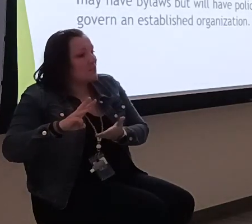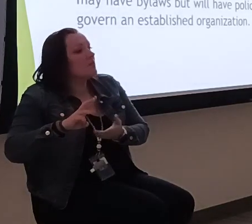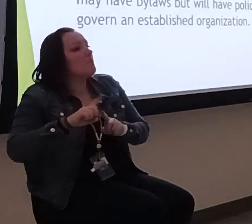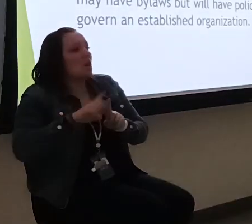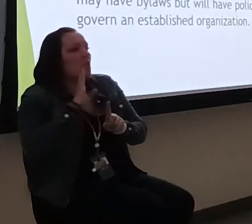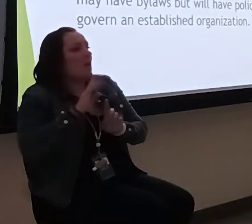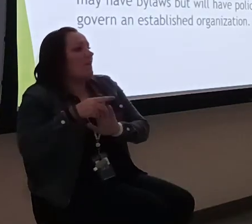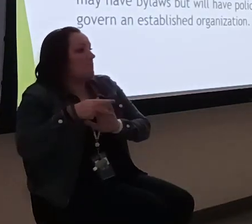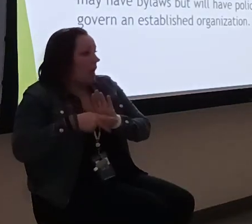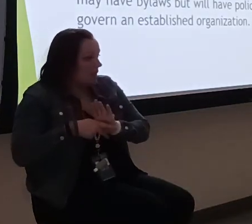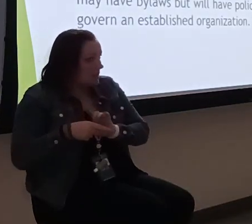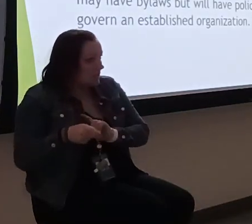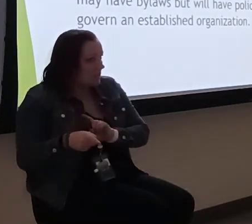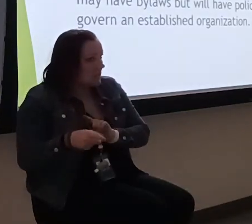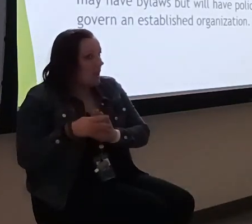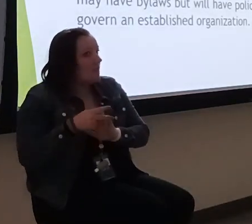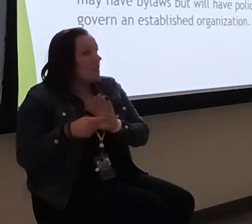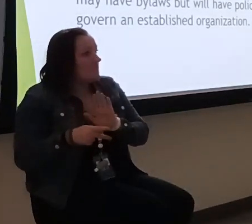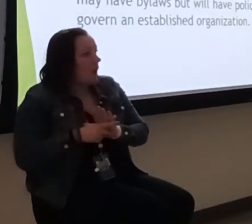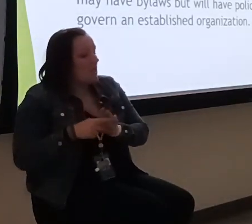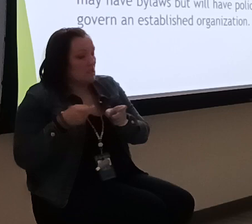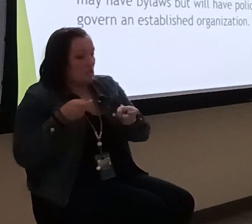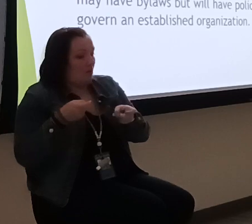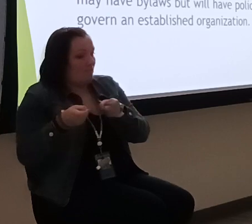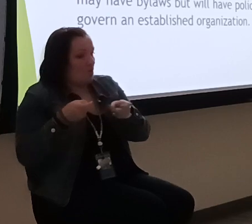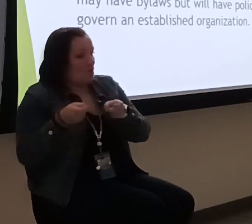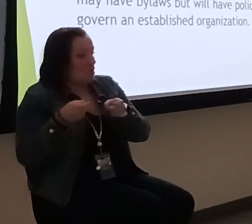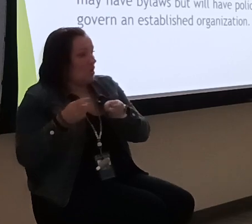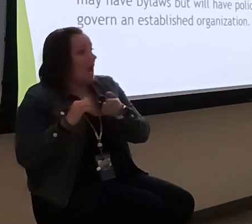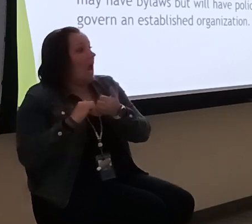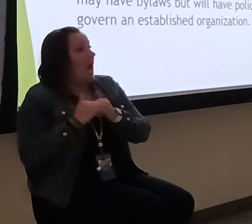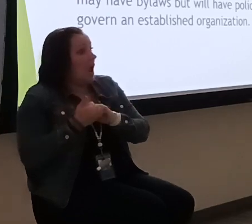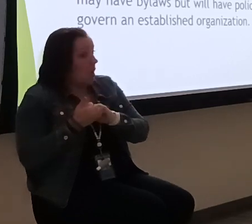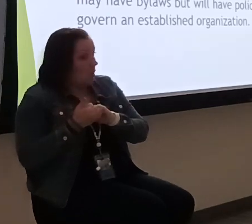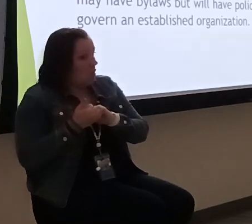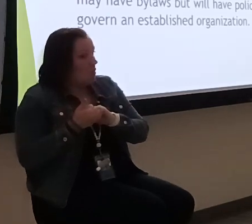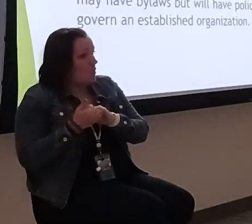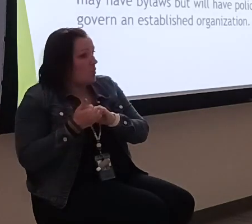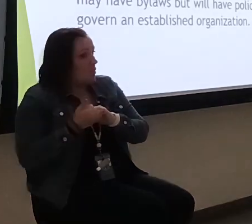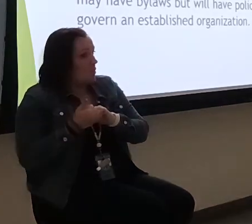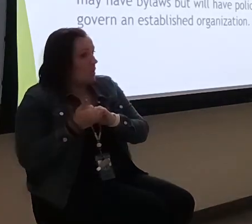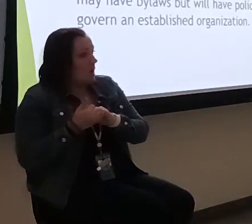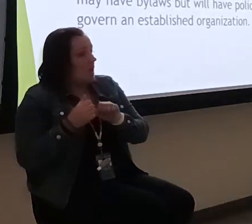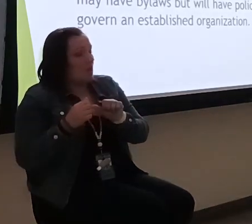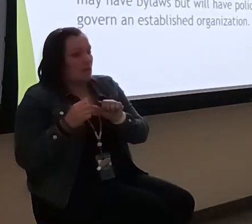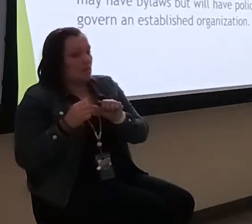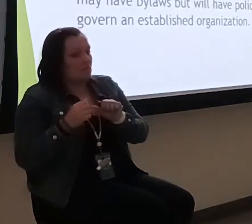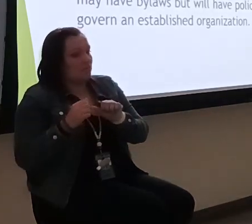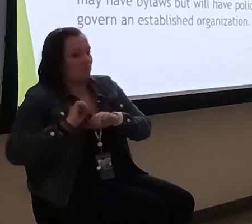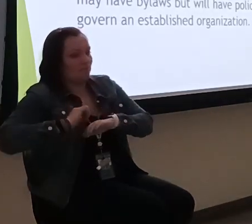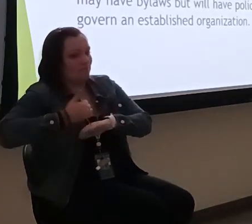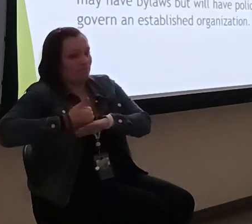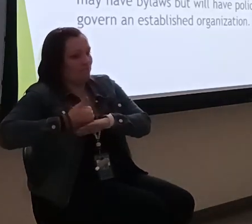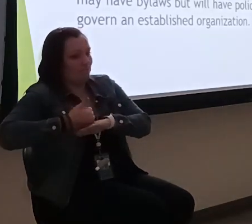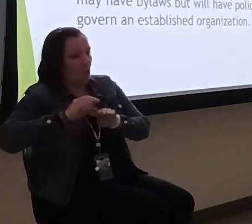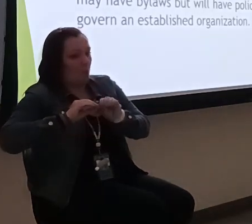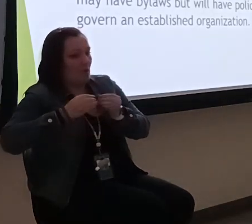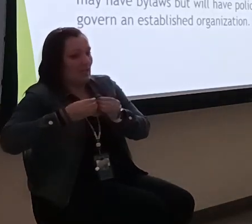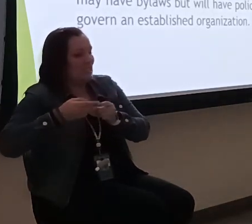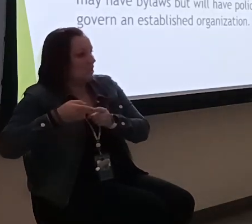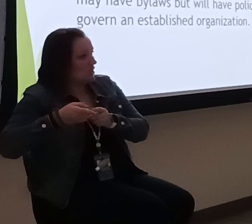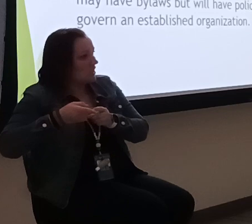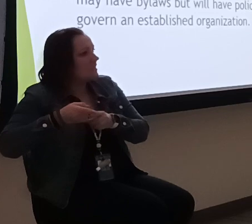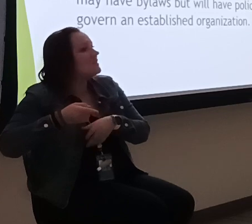policies. And policies govern how an established